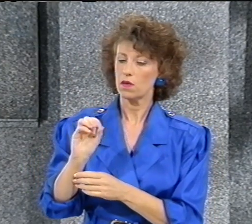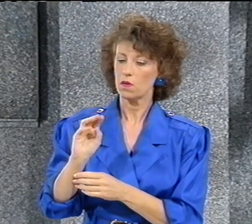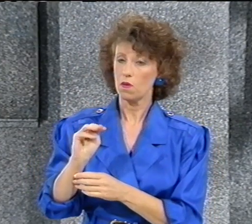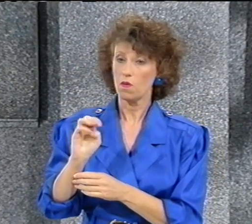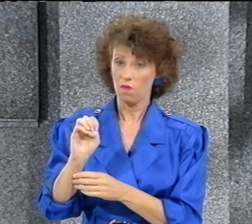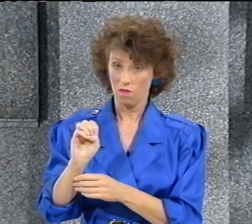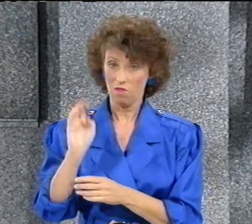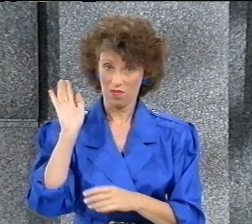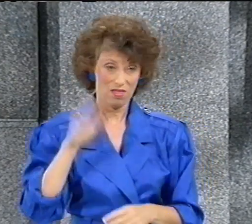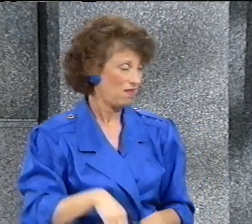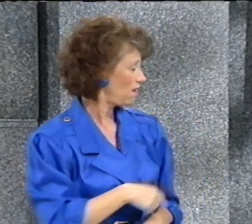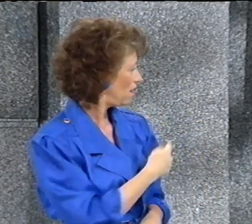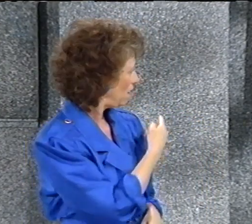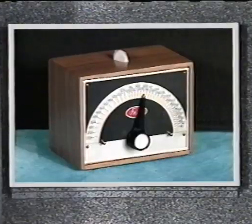expressive spelling practice.